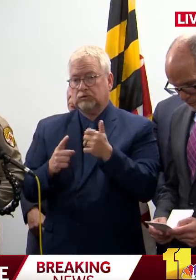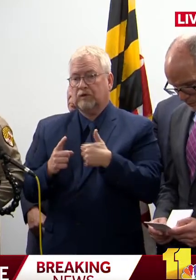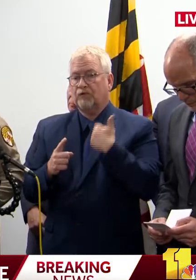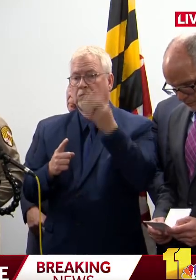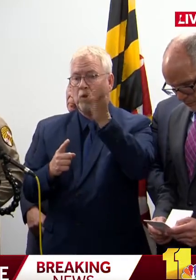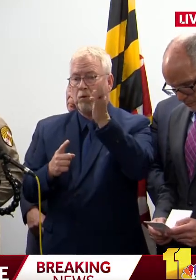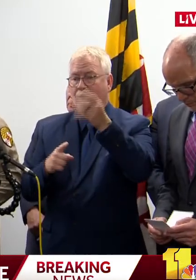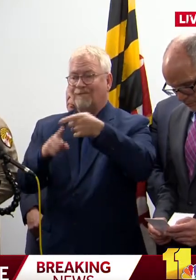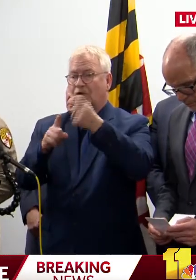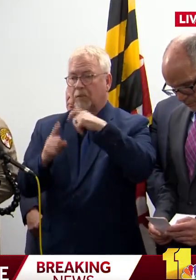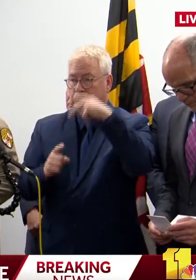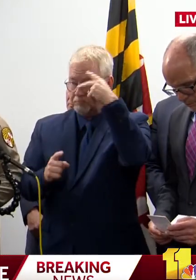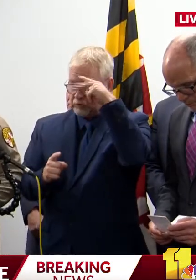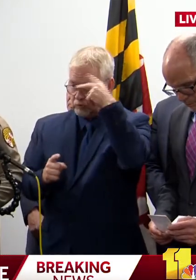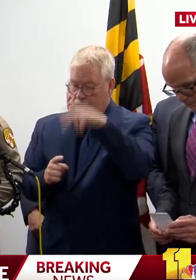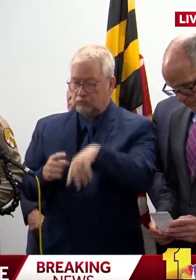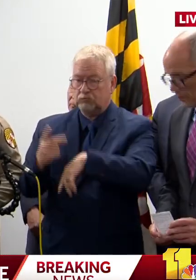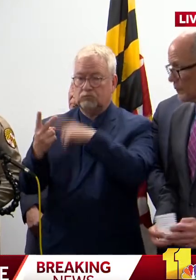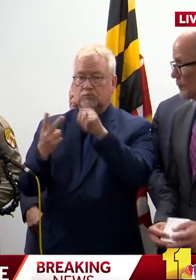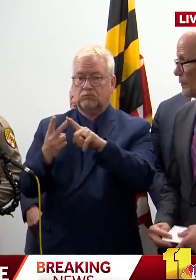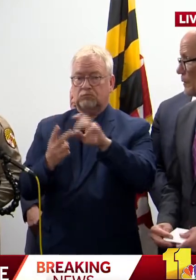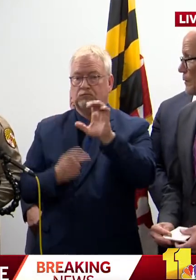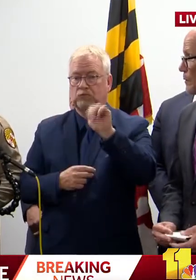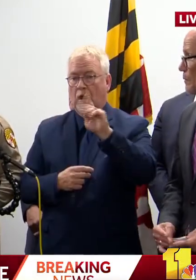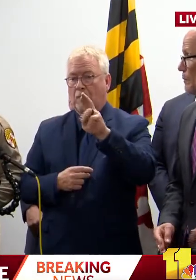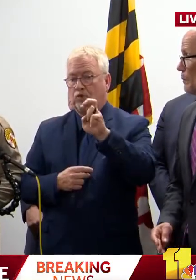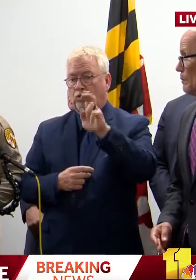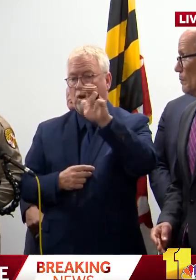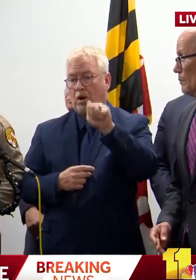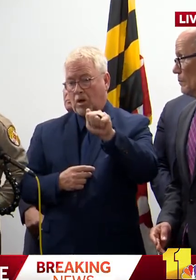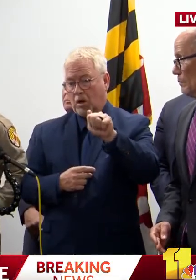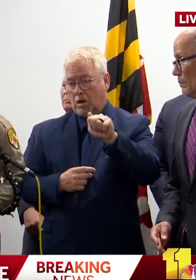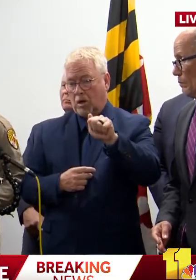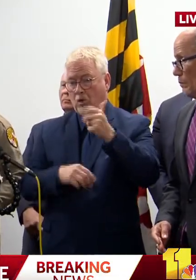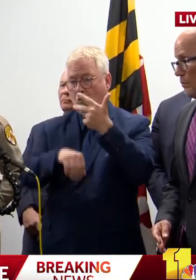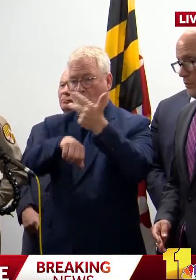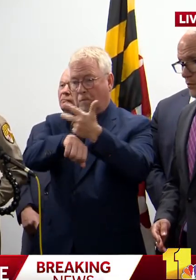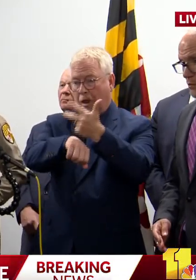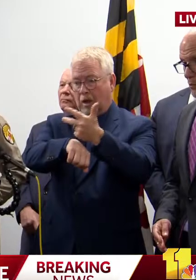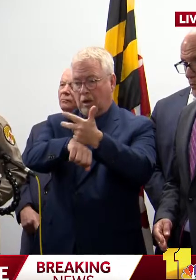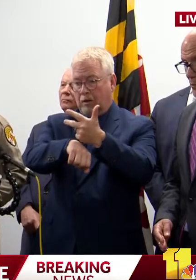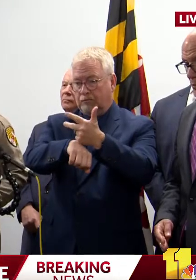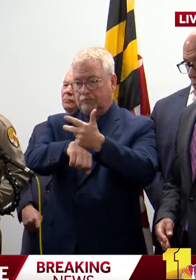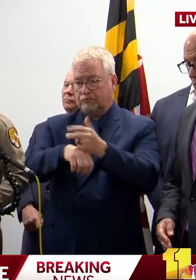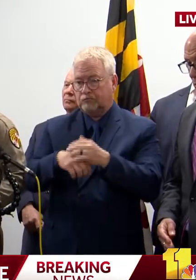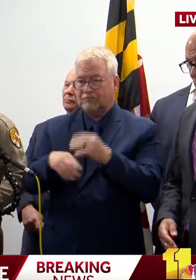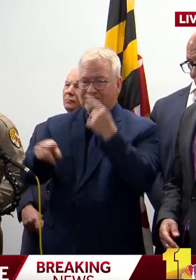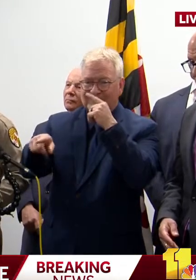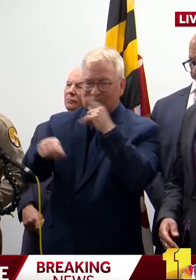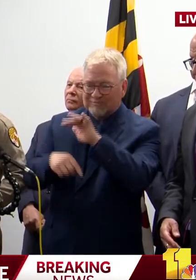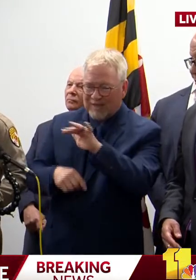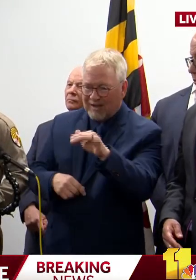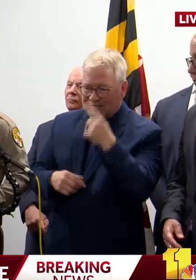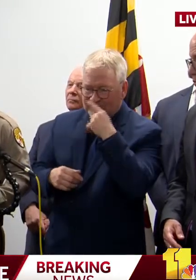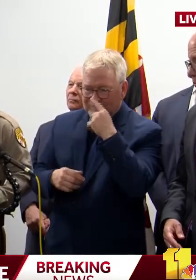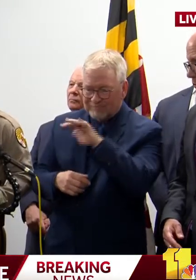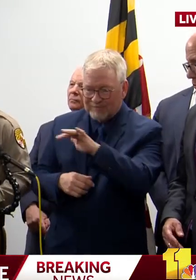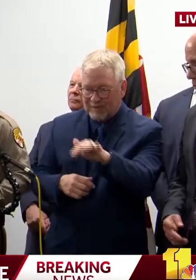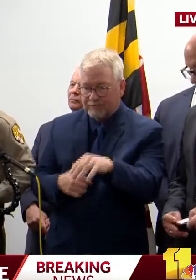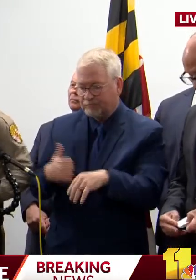Mexico. And Mr. Cabrera is from Guatemala. Can you just spell those names as well to